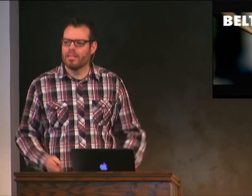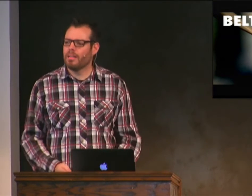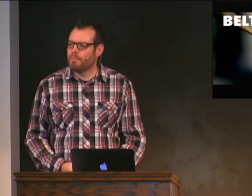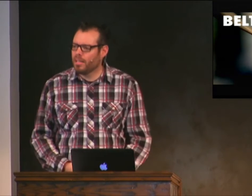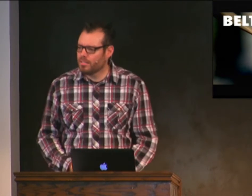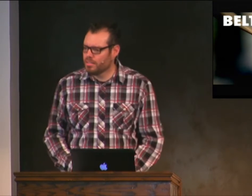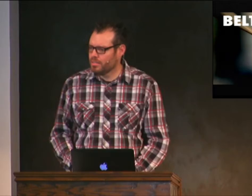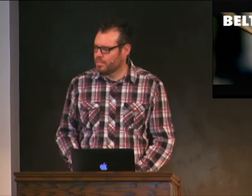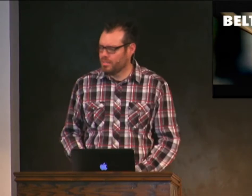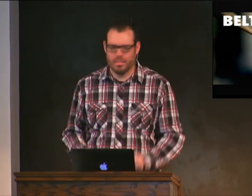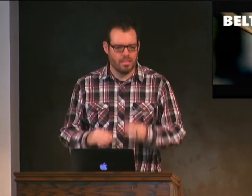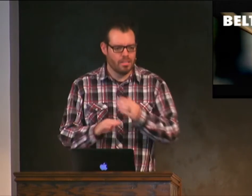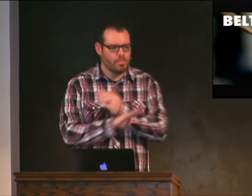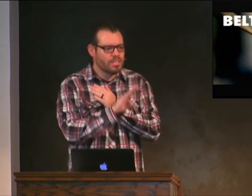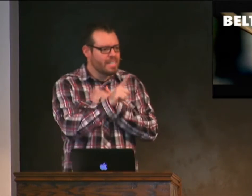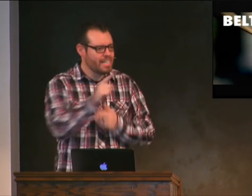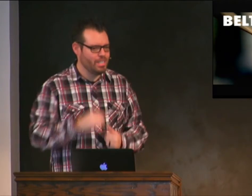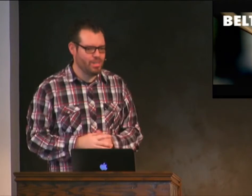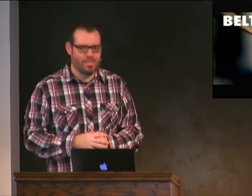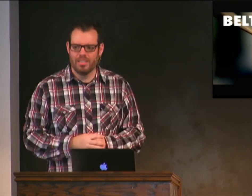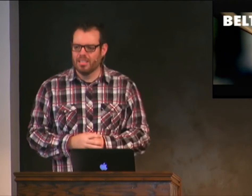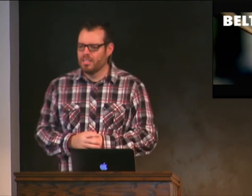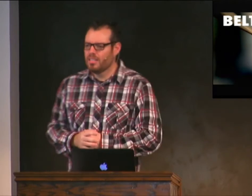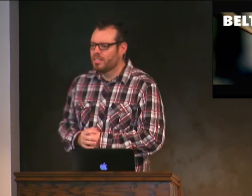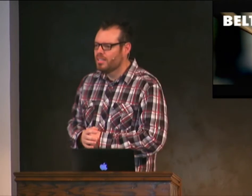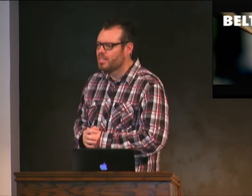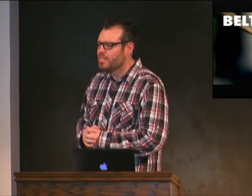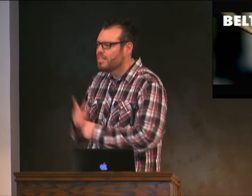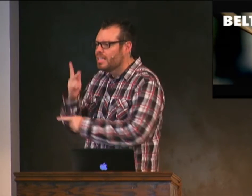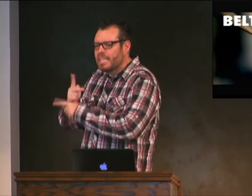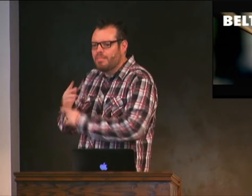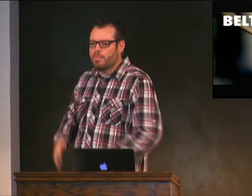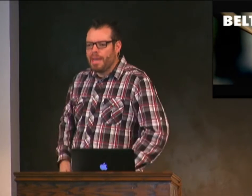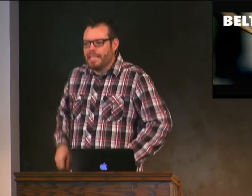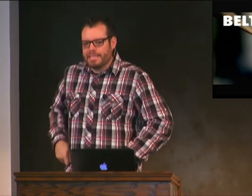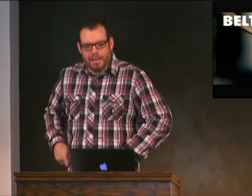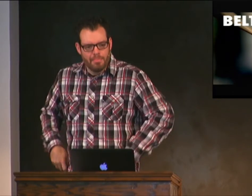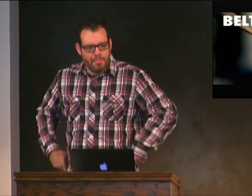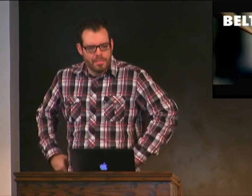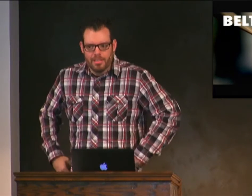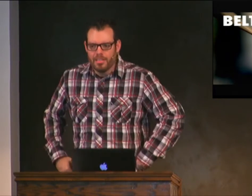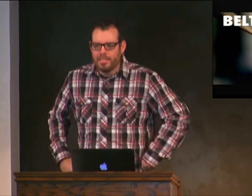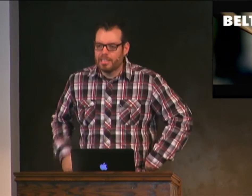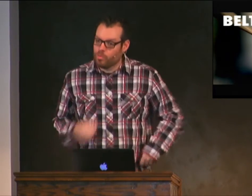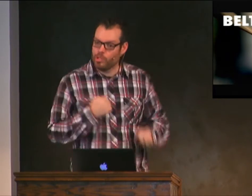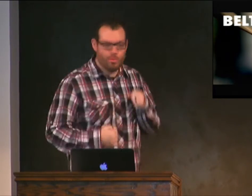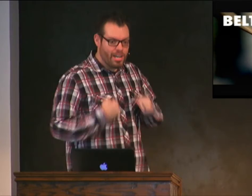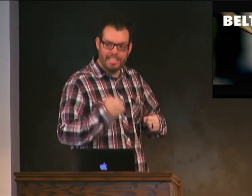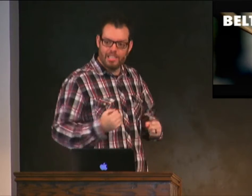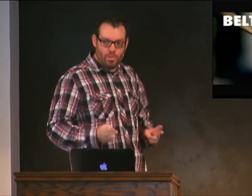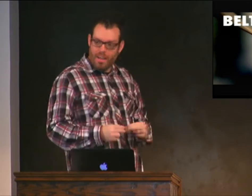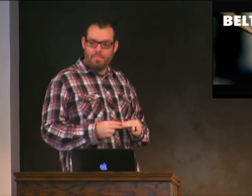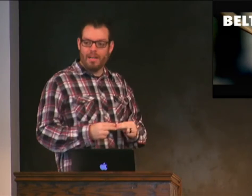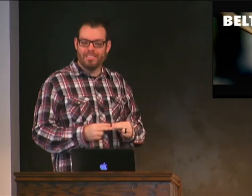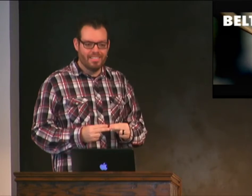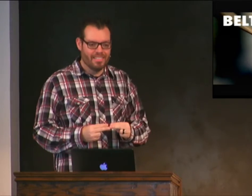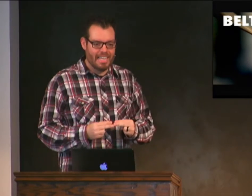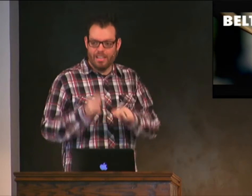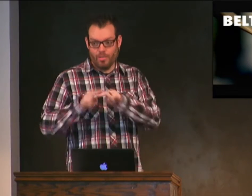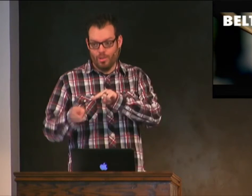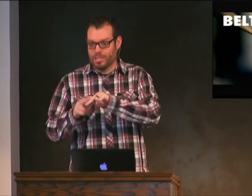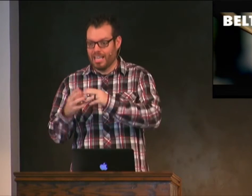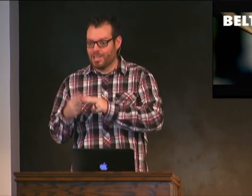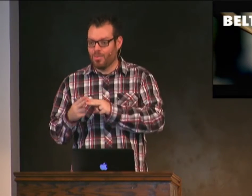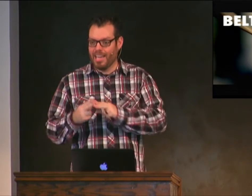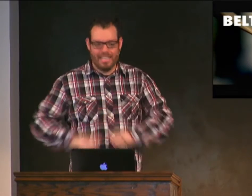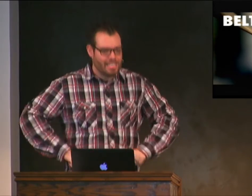No, the belt protects you. It keeps your pants up. Because when you're running and you don't have a belt